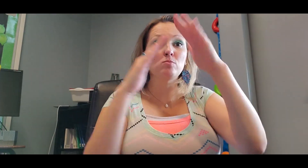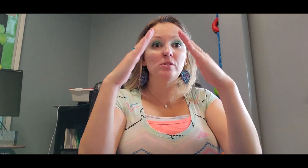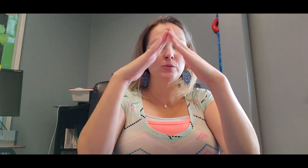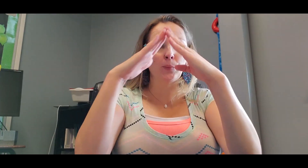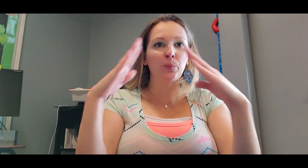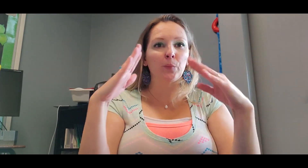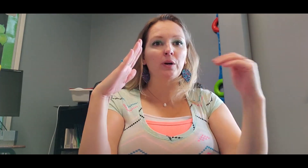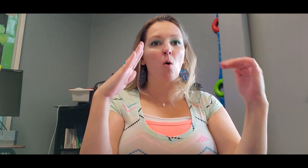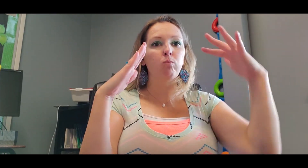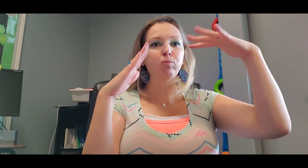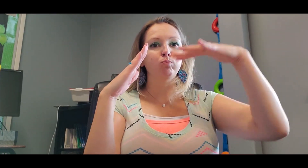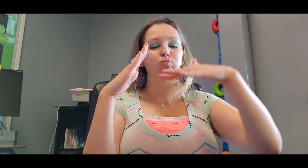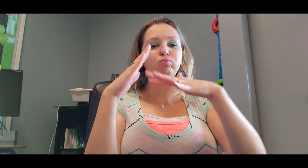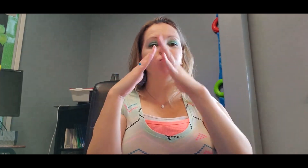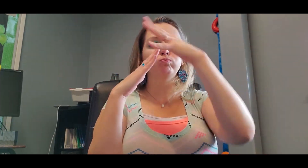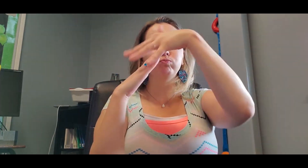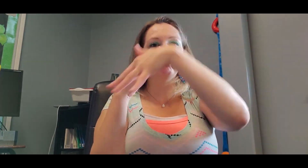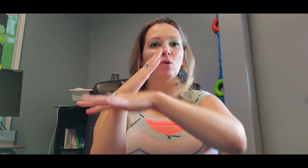The clouds start to roll in over the